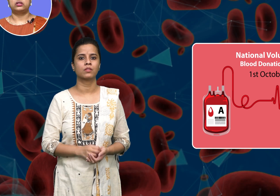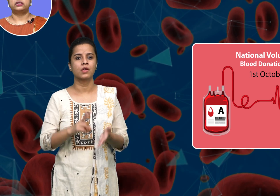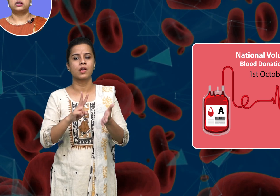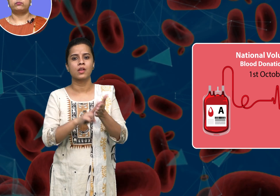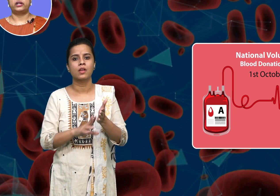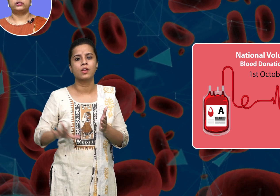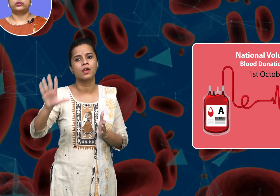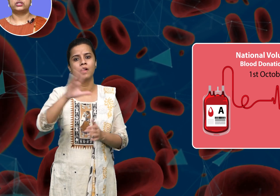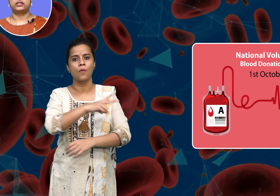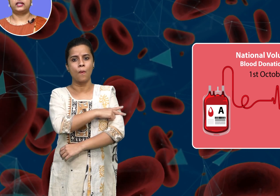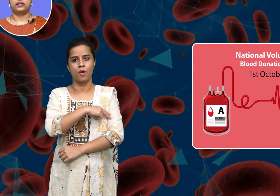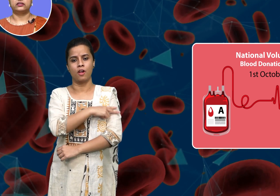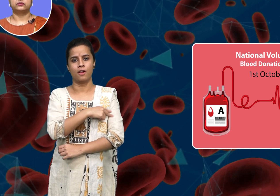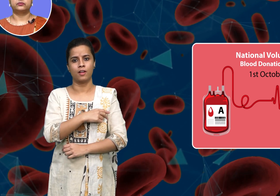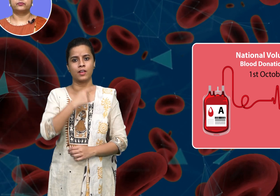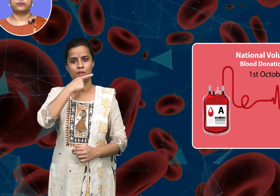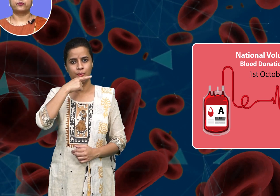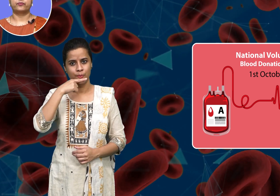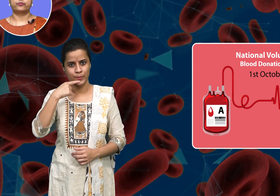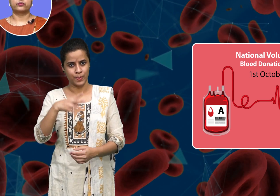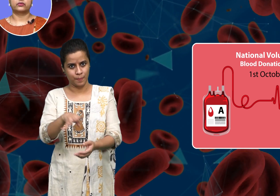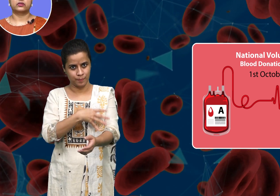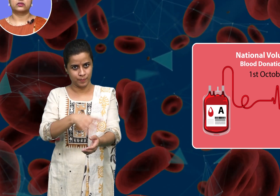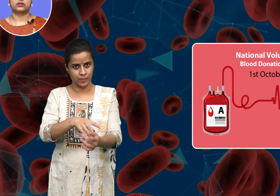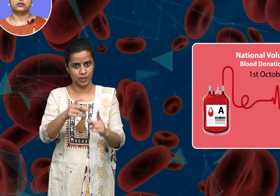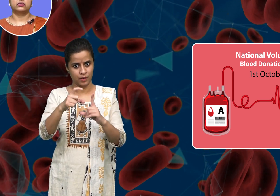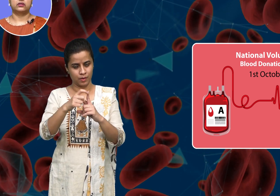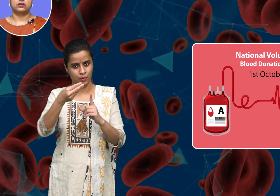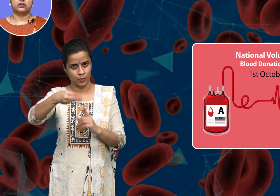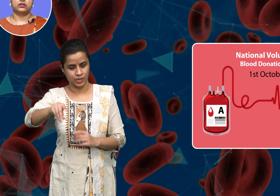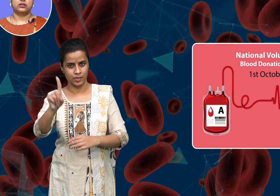National Voluntary Blood Donation Day.